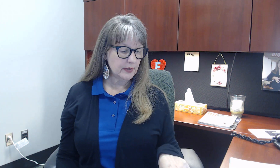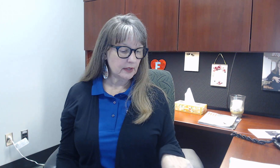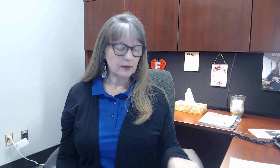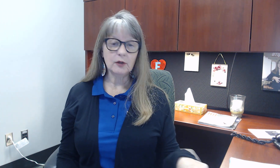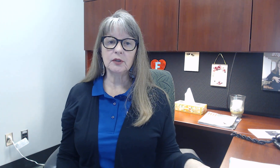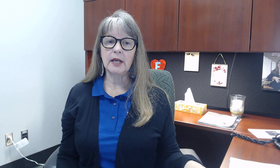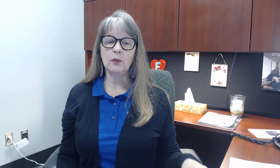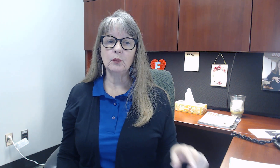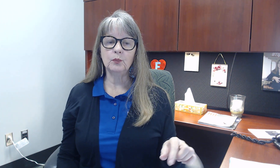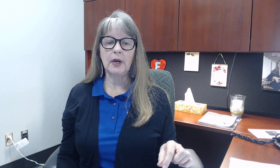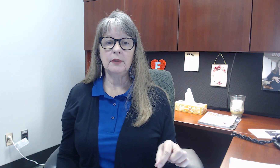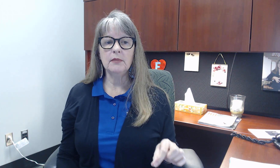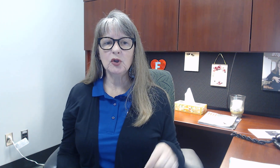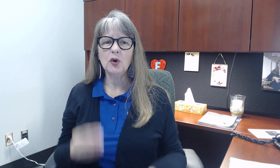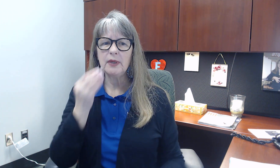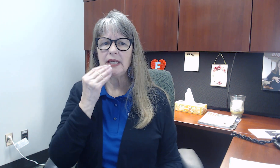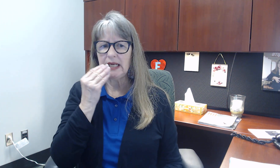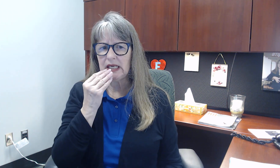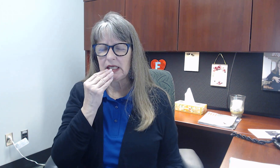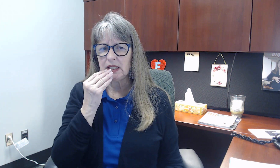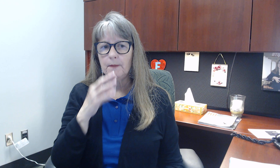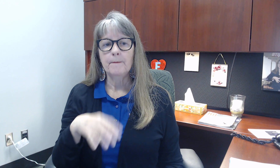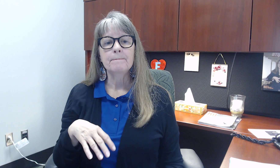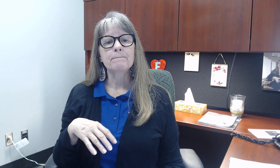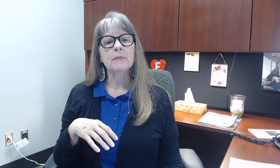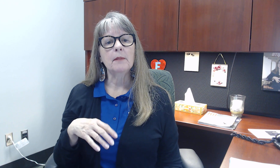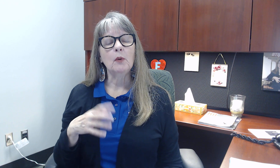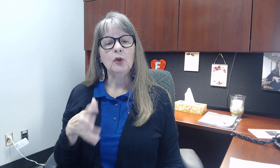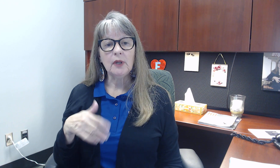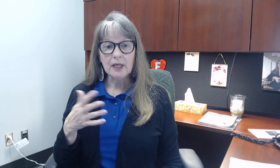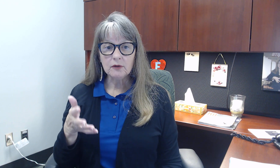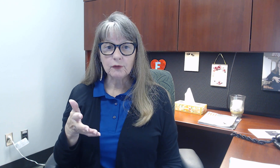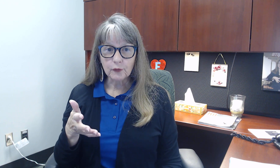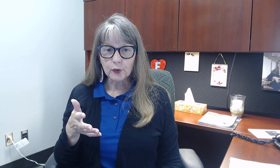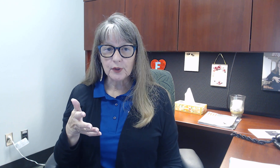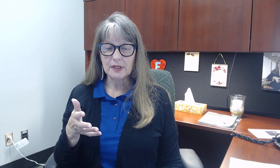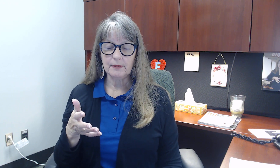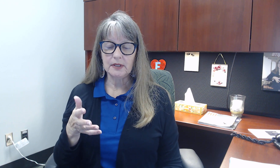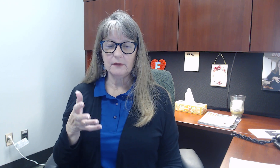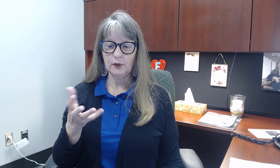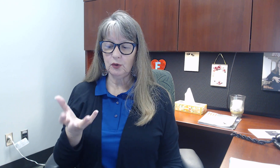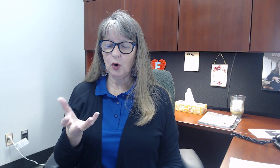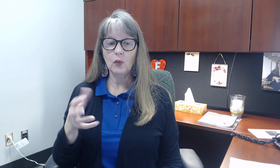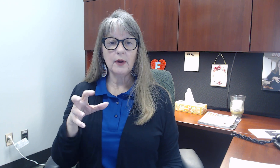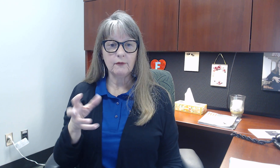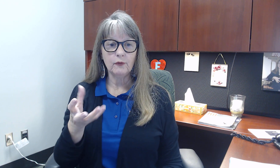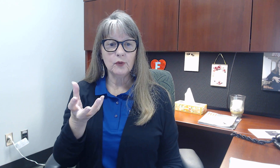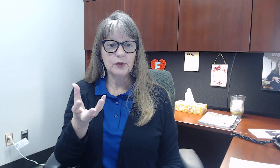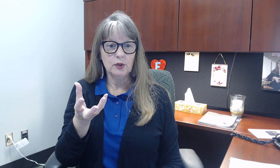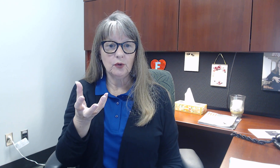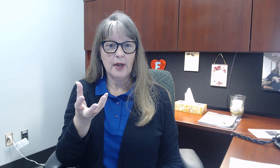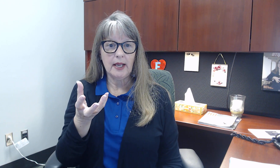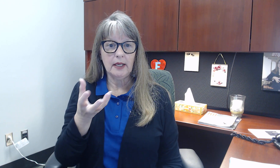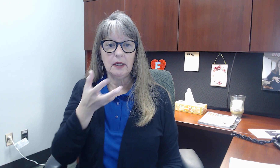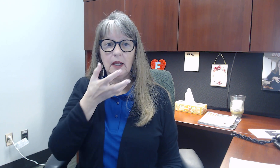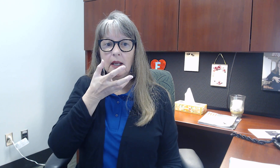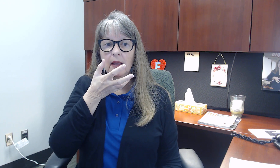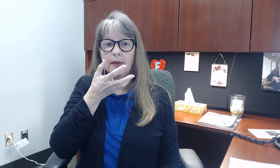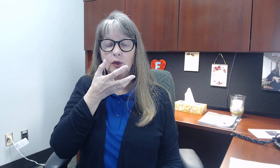Then there's like, you know, we did eat. But when you eat fruit, it's a little bit different. You hold that fruit in your hand and then you